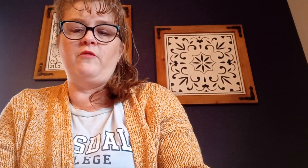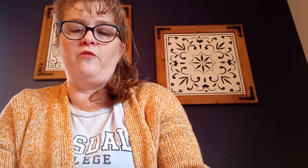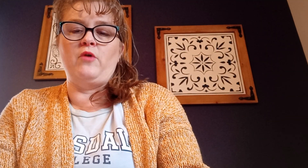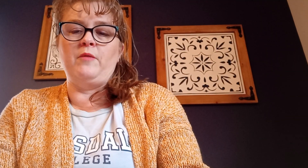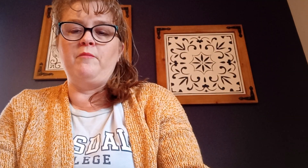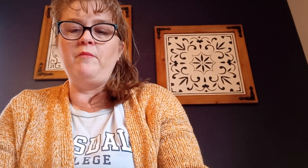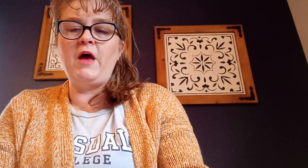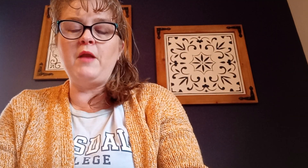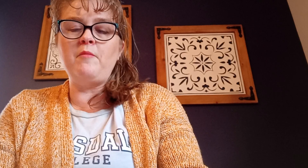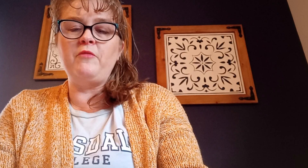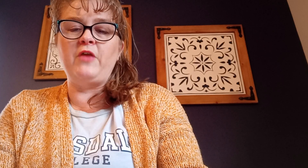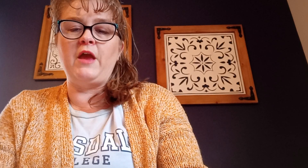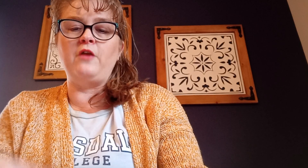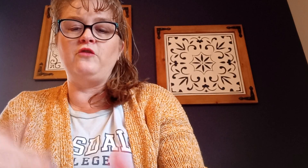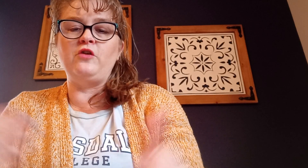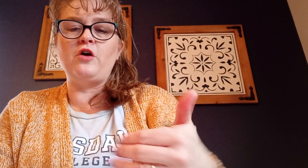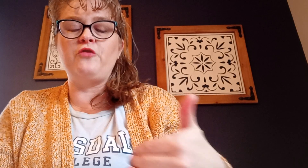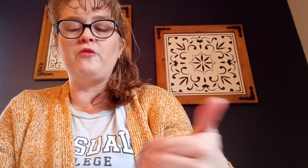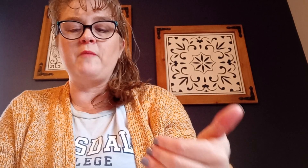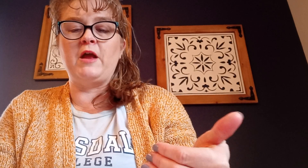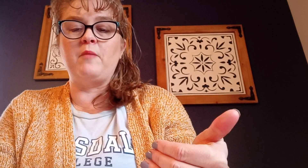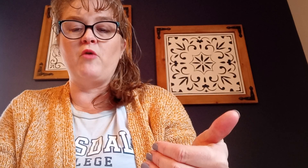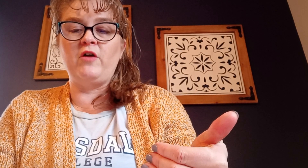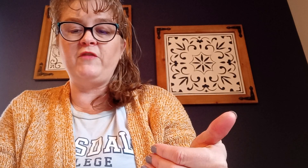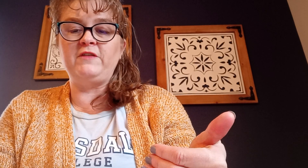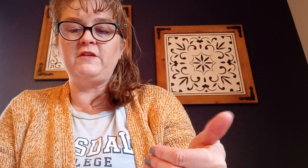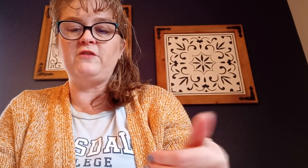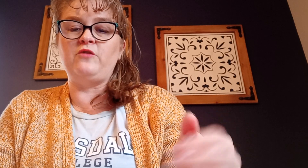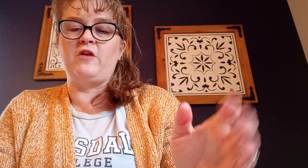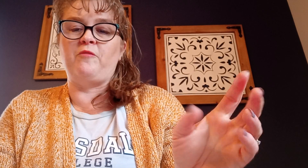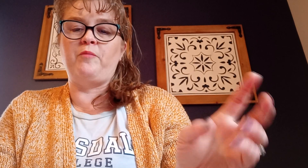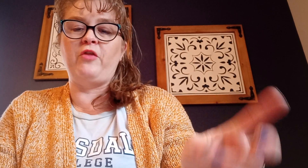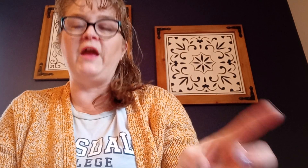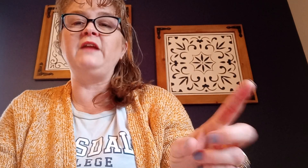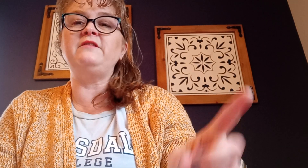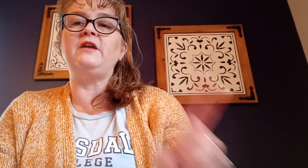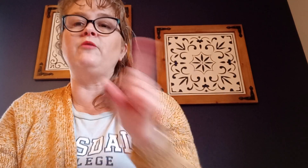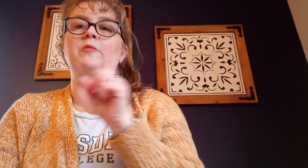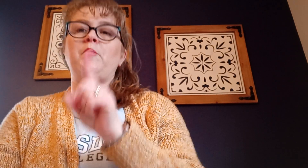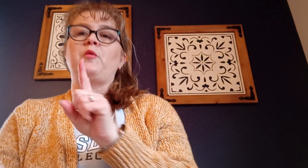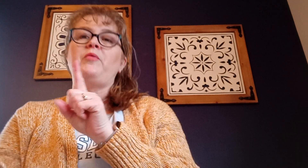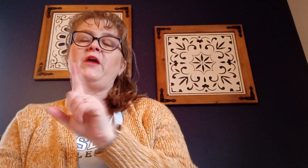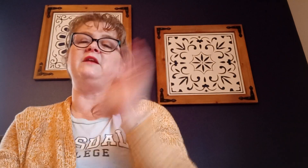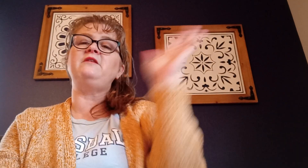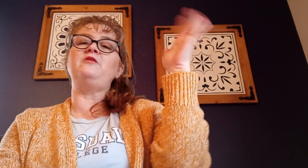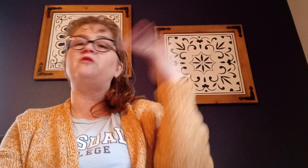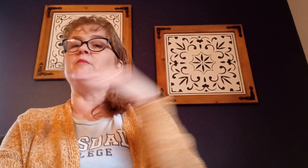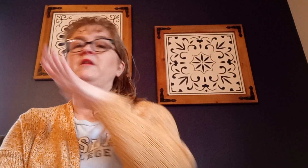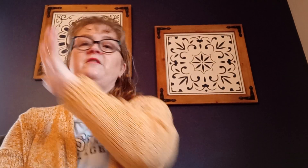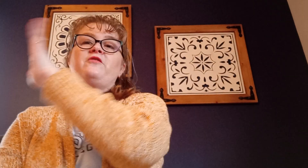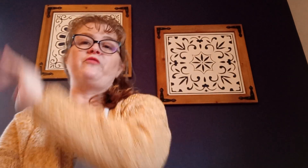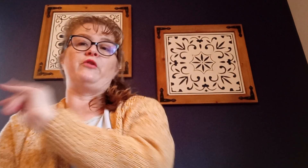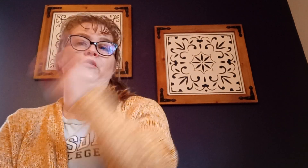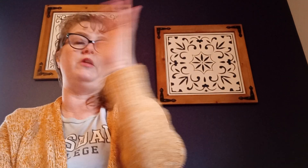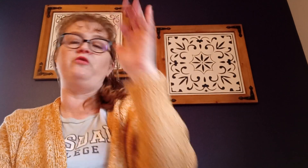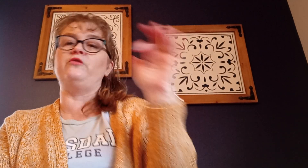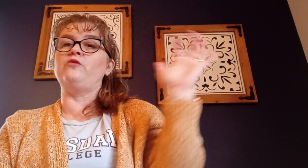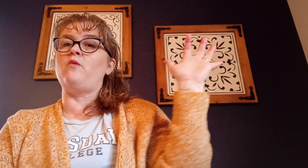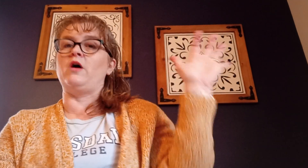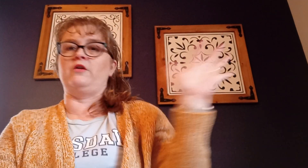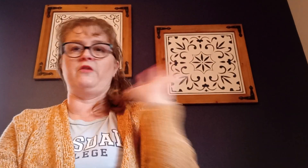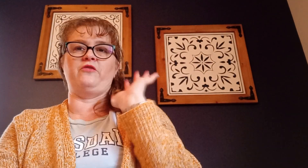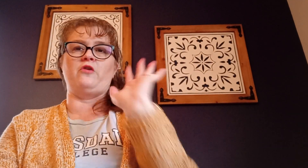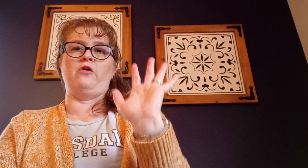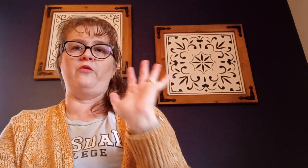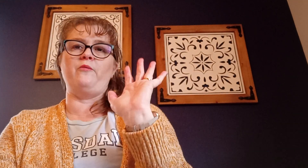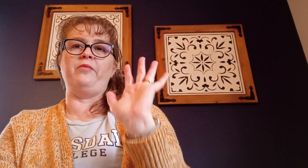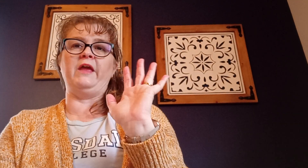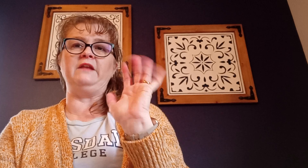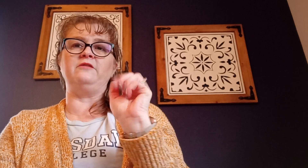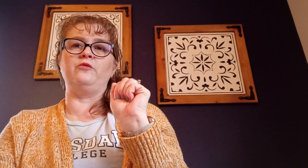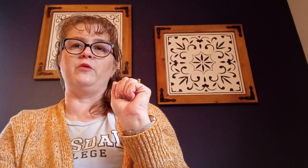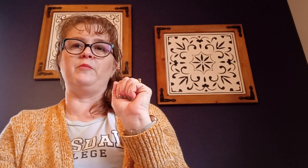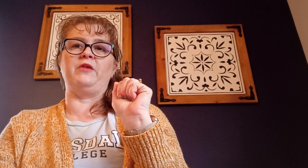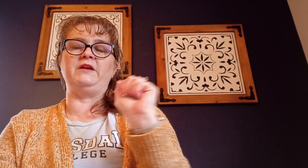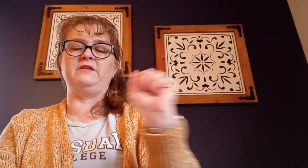form. They do go through metamorphosis. You have plankton. Remember, plankton just means it's floating through the water. That's all the word plankton